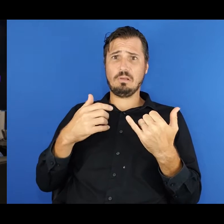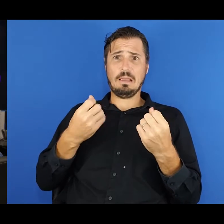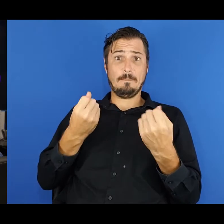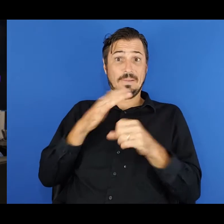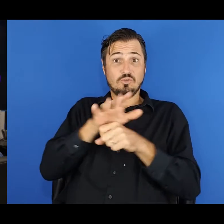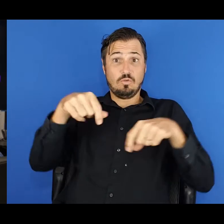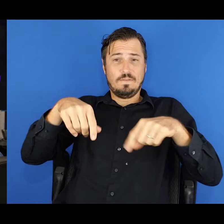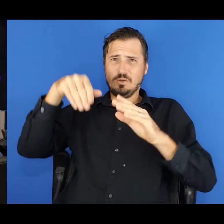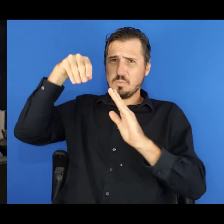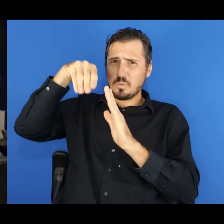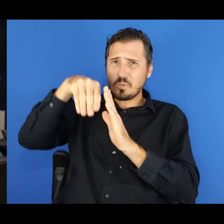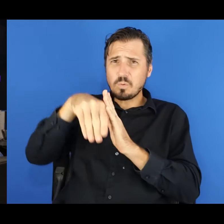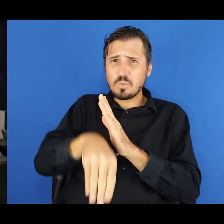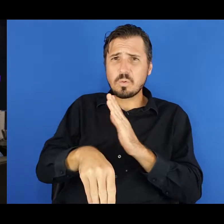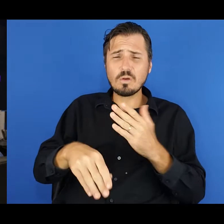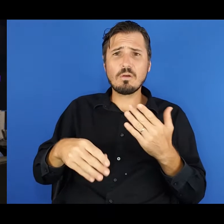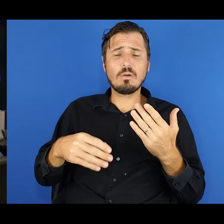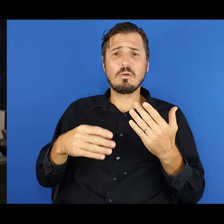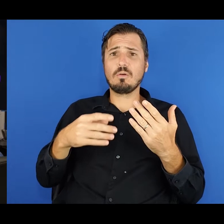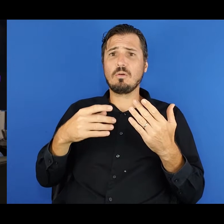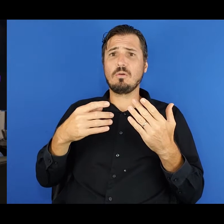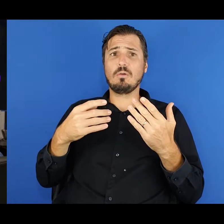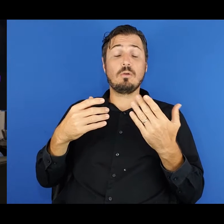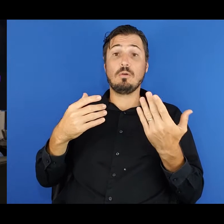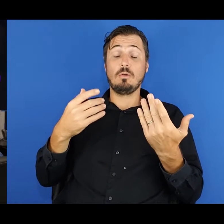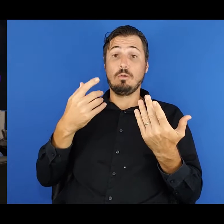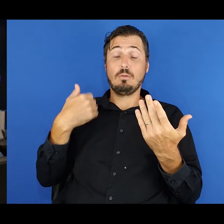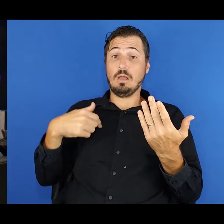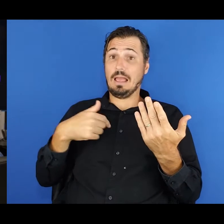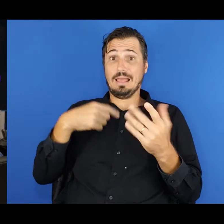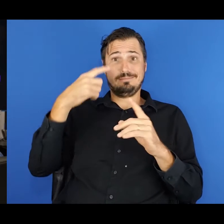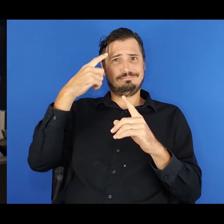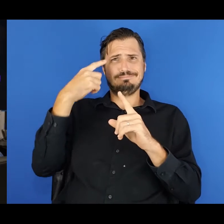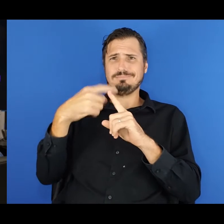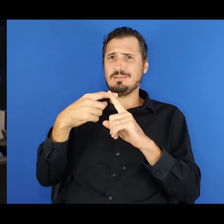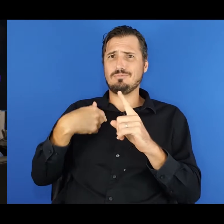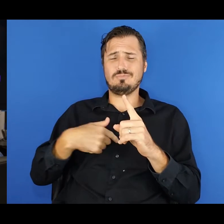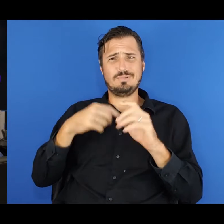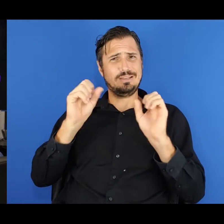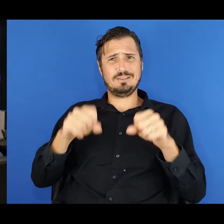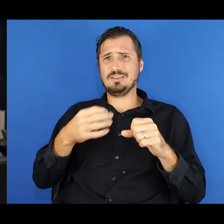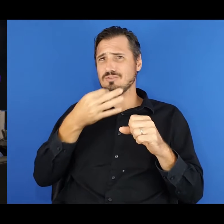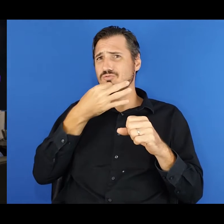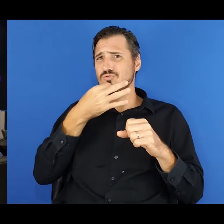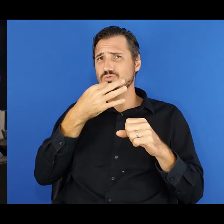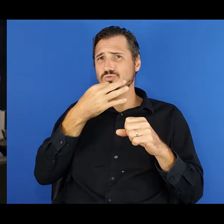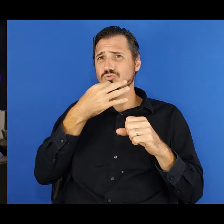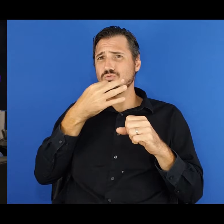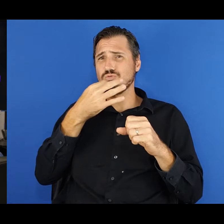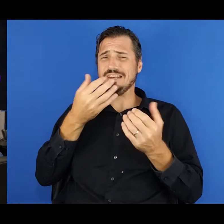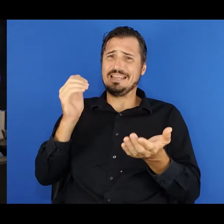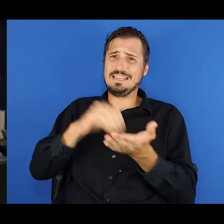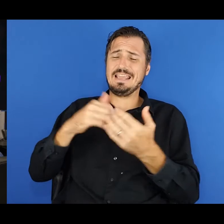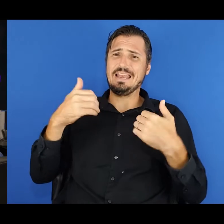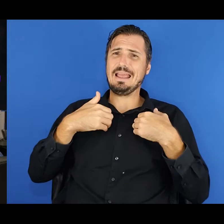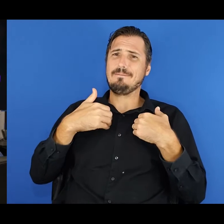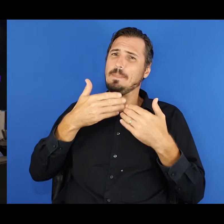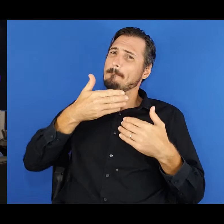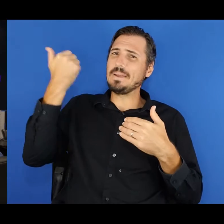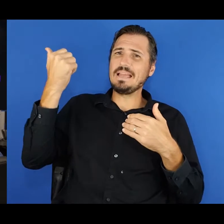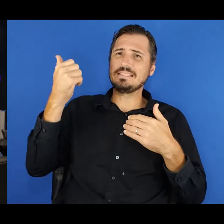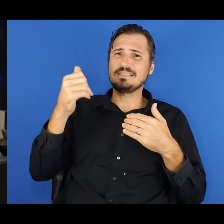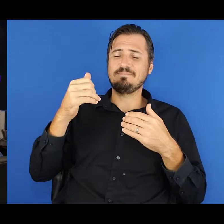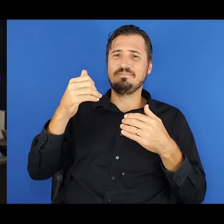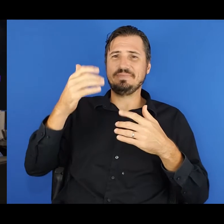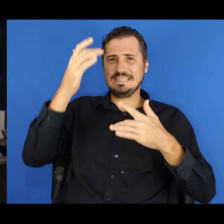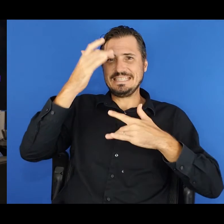in the state, and with continued care, I'm optimistic that we can return to our familiar position of lowest disease rate in the